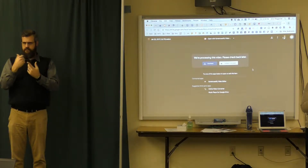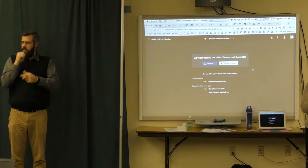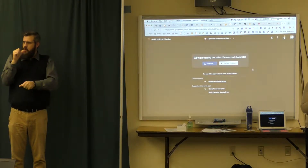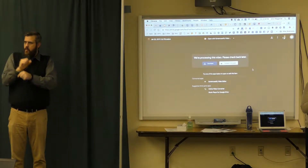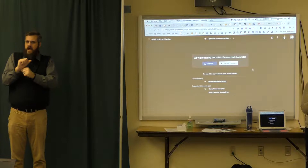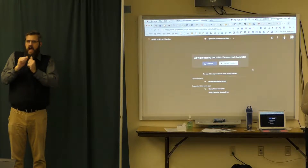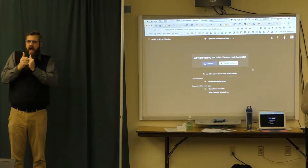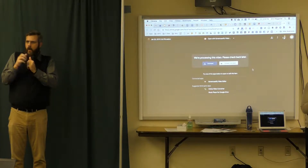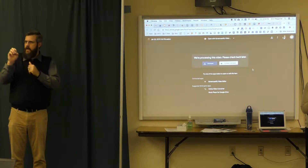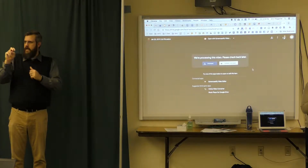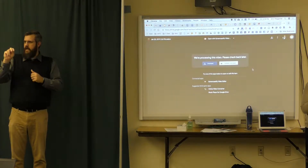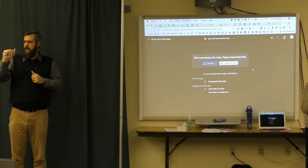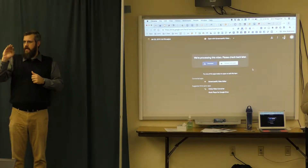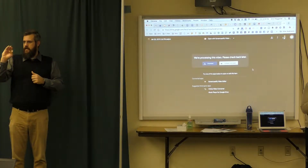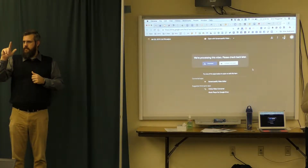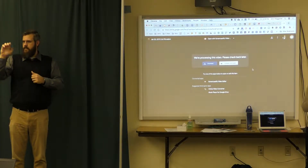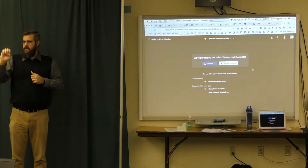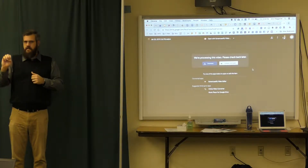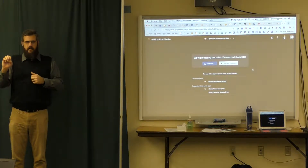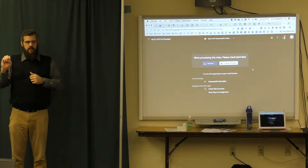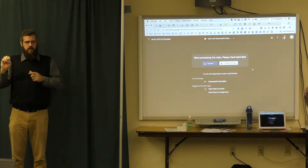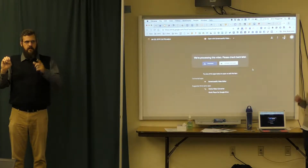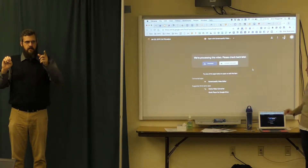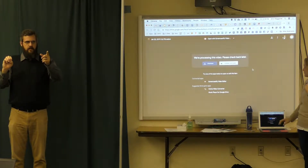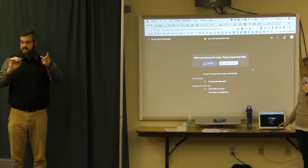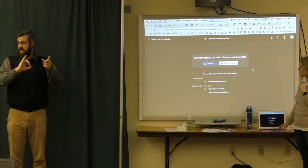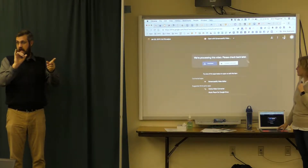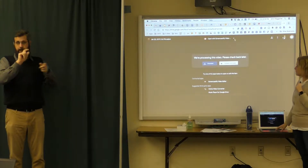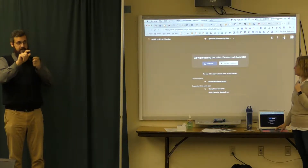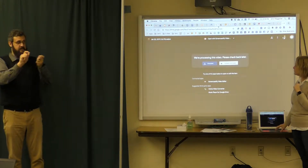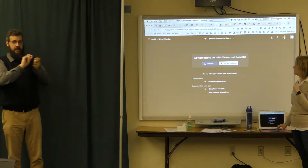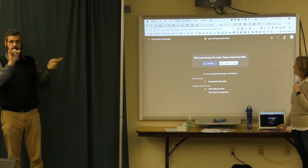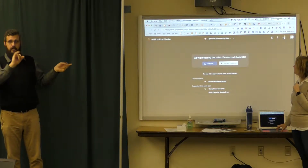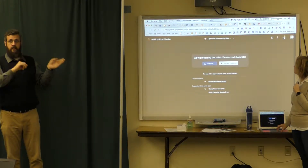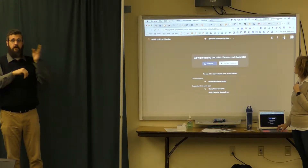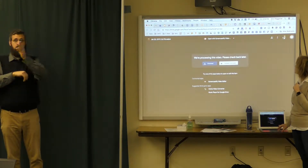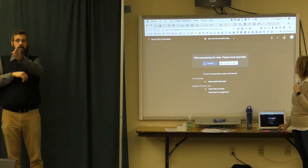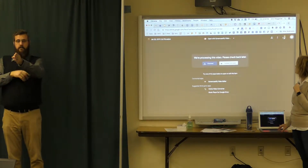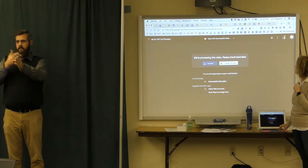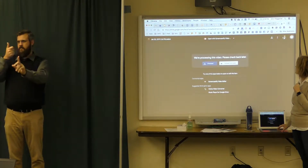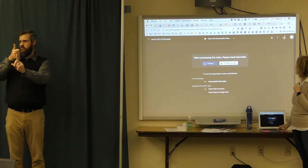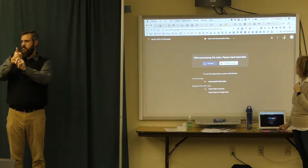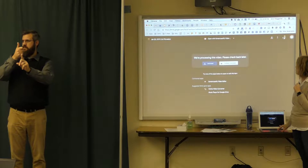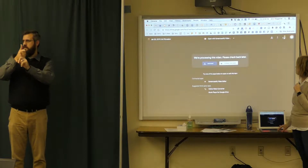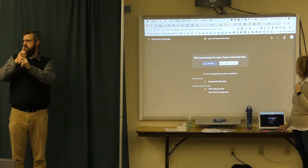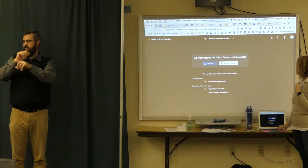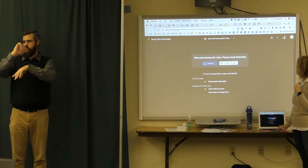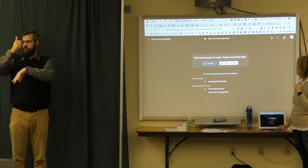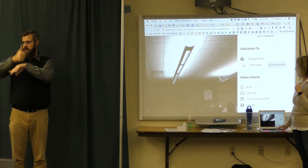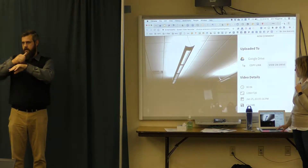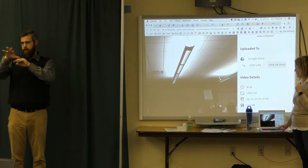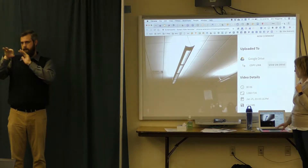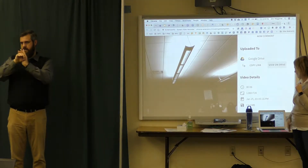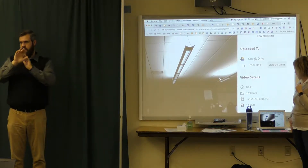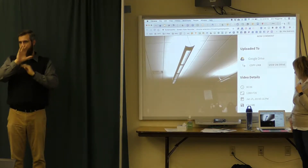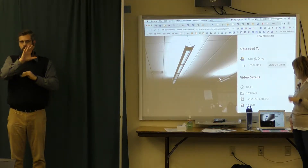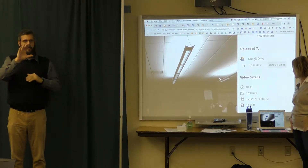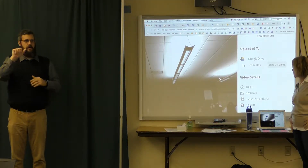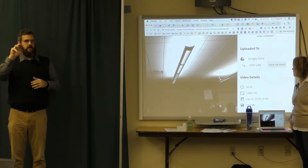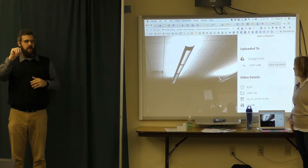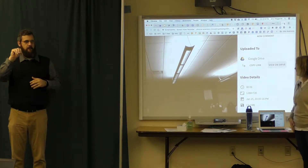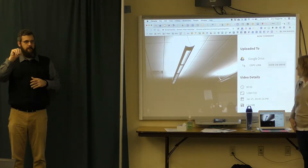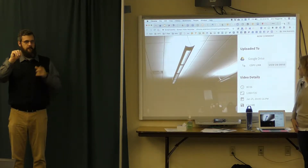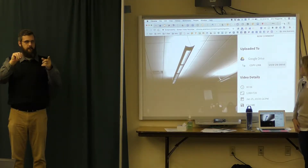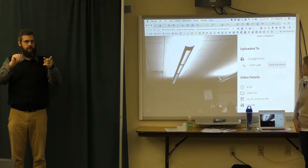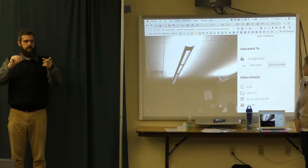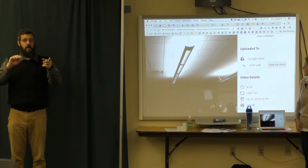Sorry, Jared. It should already be enabled. I had the exact same You may drop-down. you may have to set it up and select your webcam, and it'll just say integrated webcam. Oh,